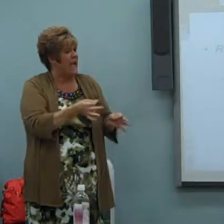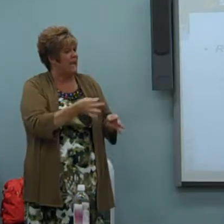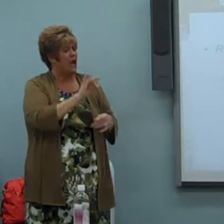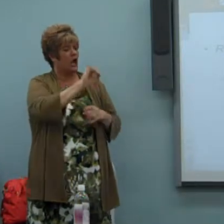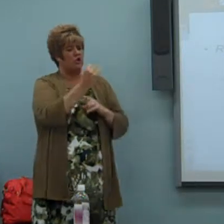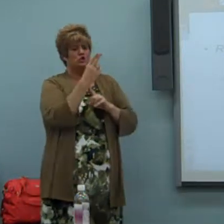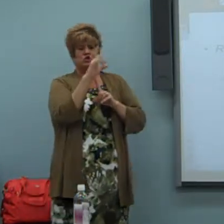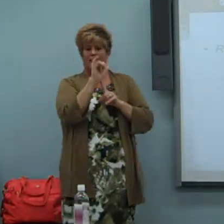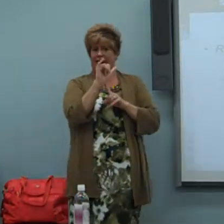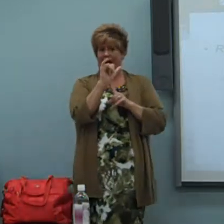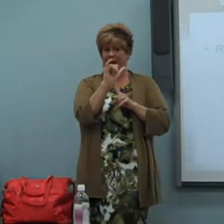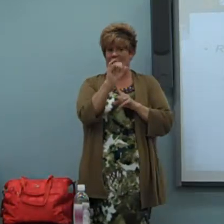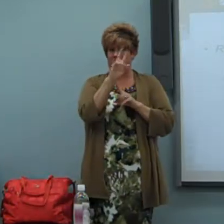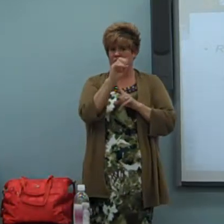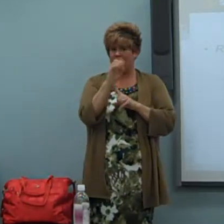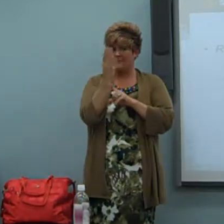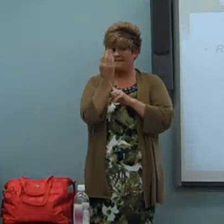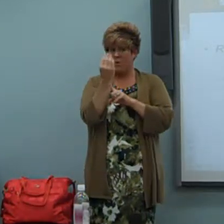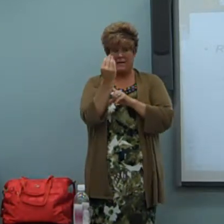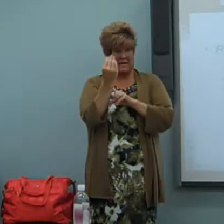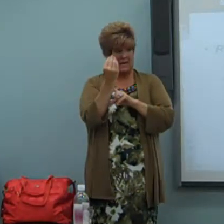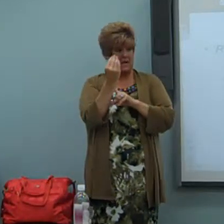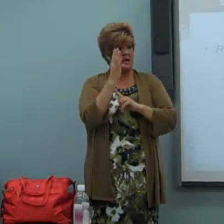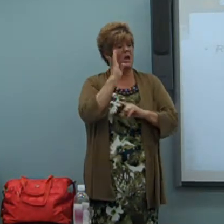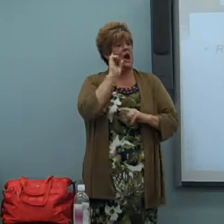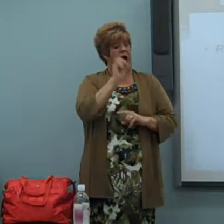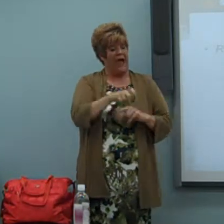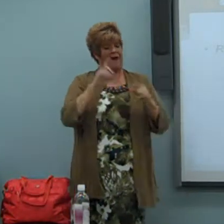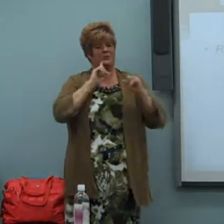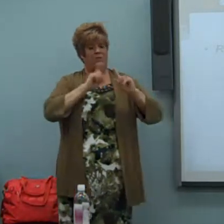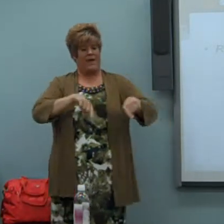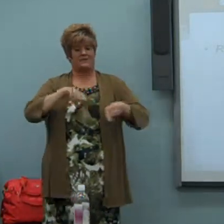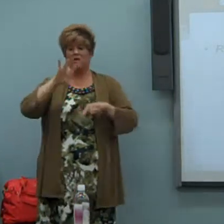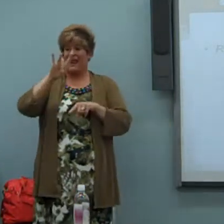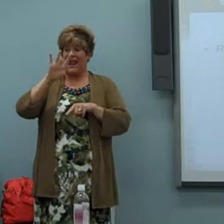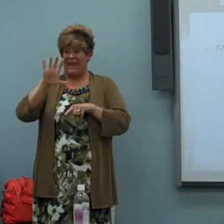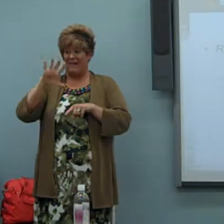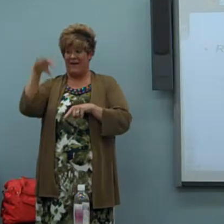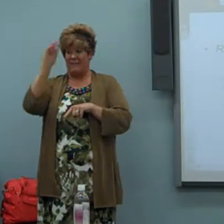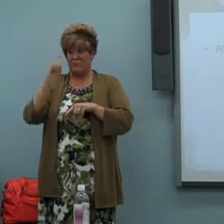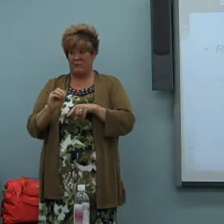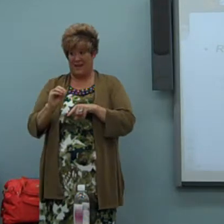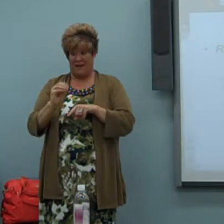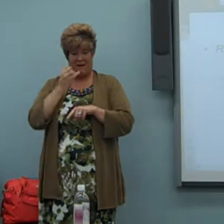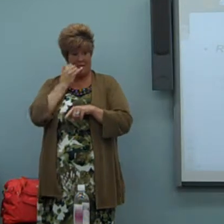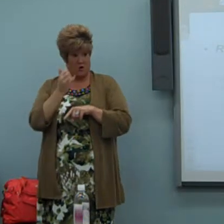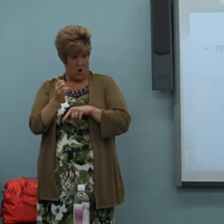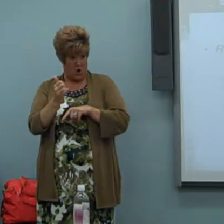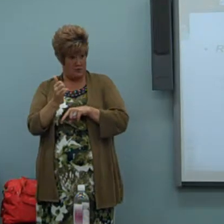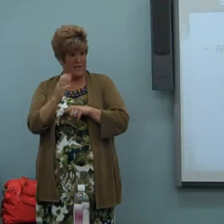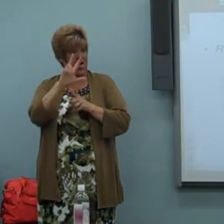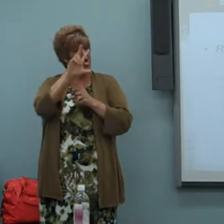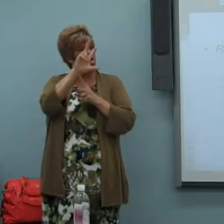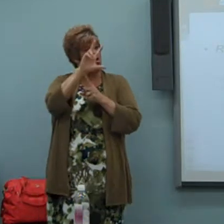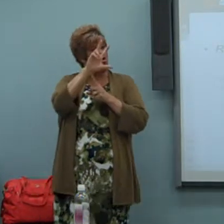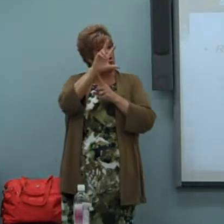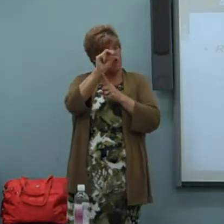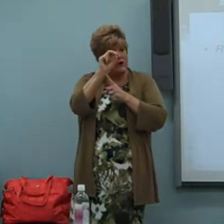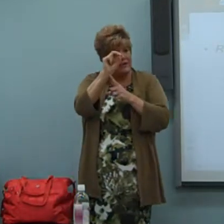up. So then we decided, and then it happened in July of 2014, you have to answer 85% of phone